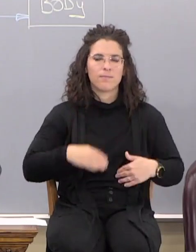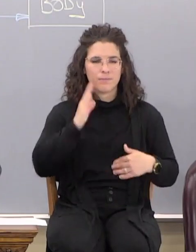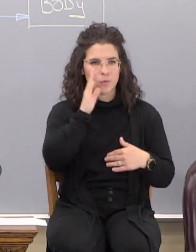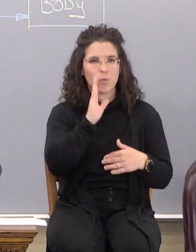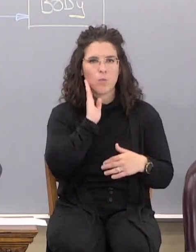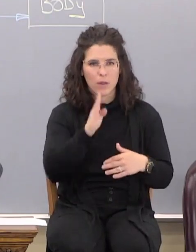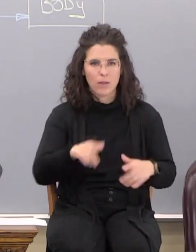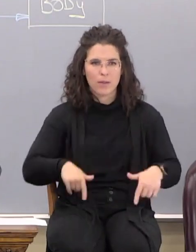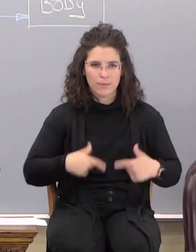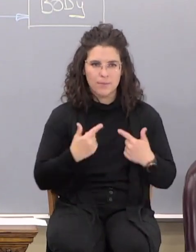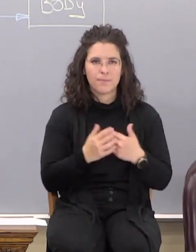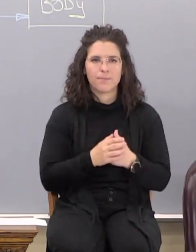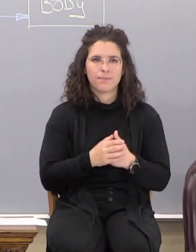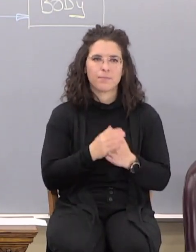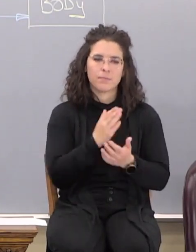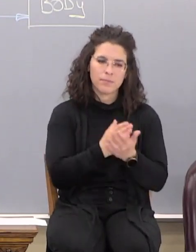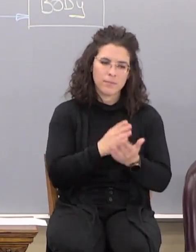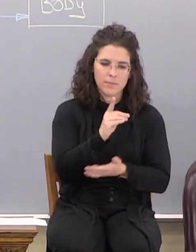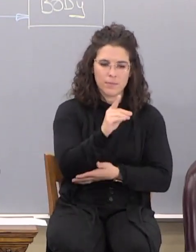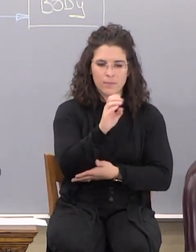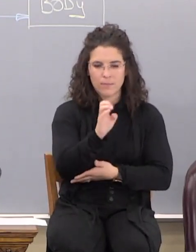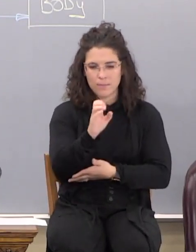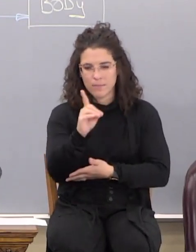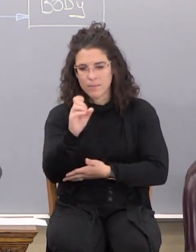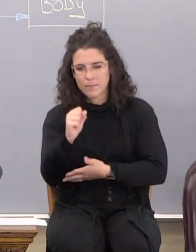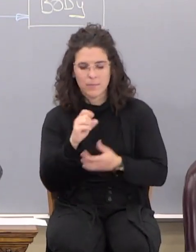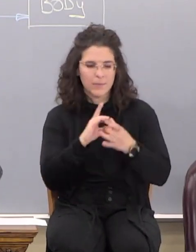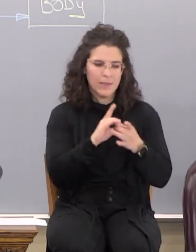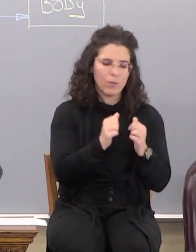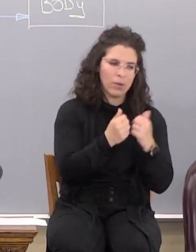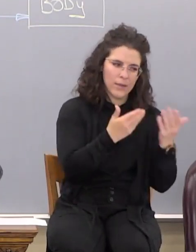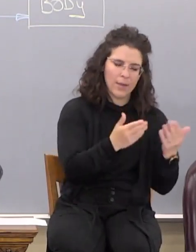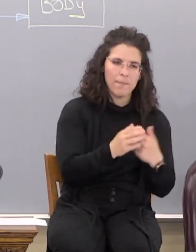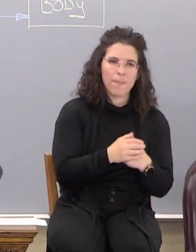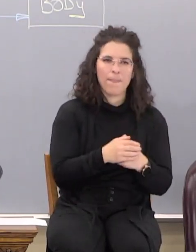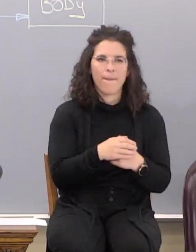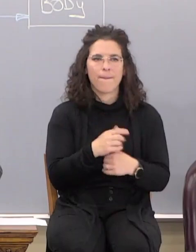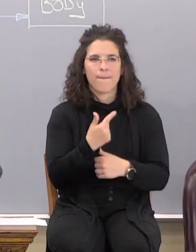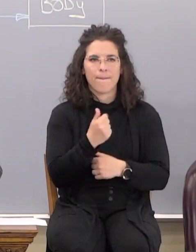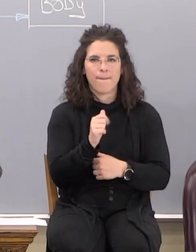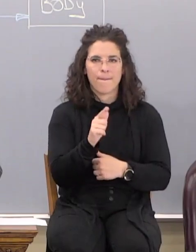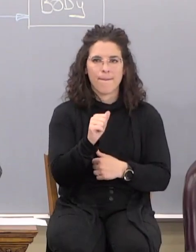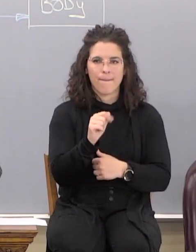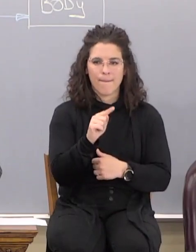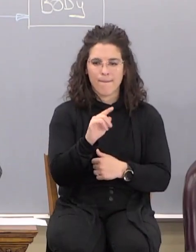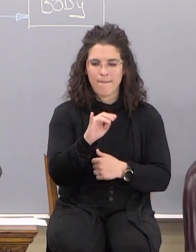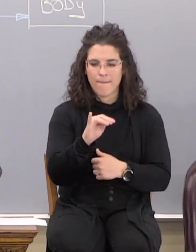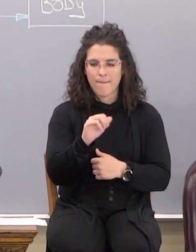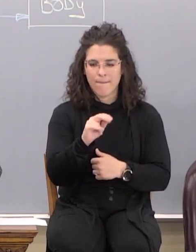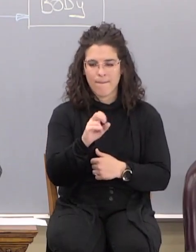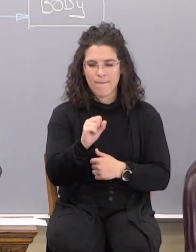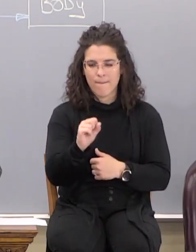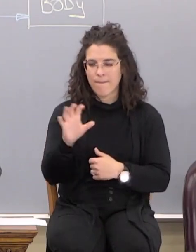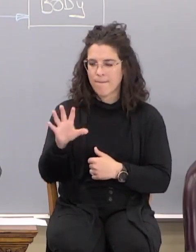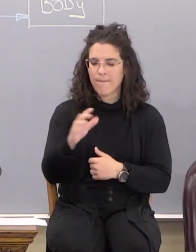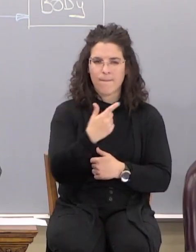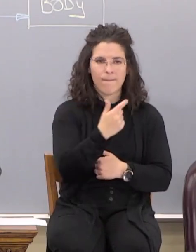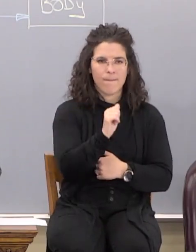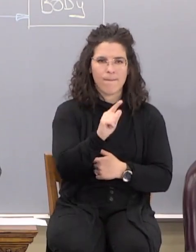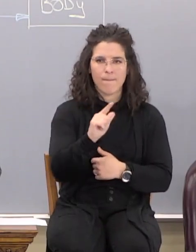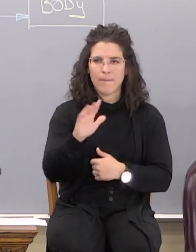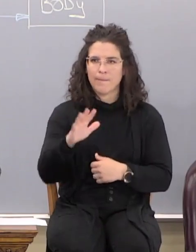live. There's some deeds associated with that. Look over at Galatians chapter number 5.